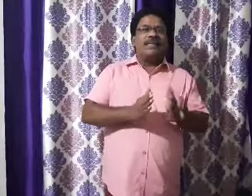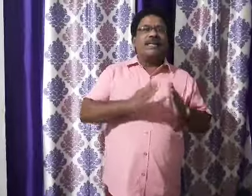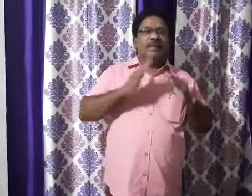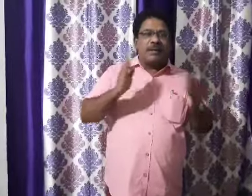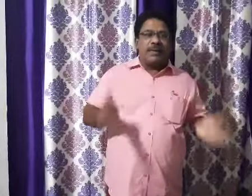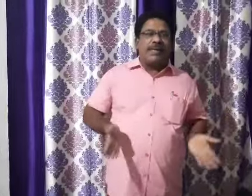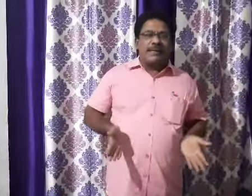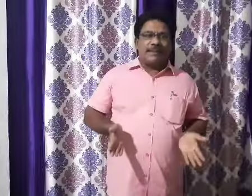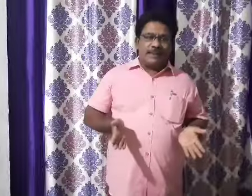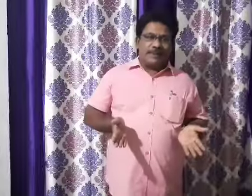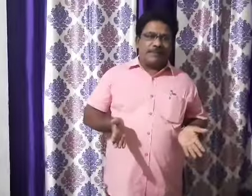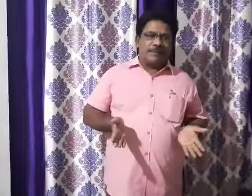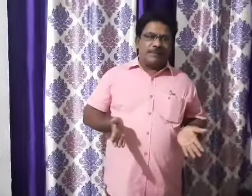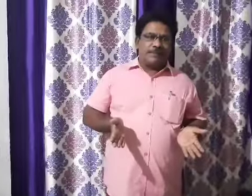that you have already discussed.